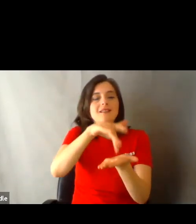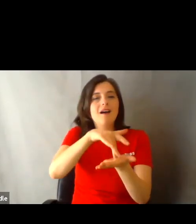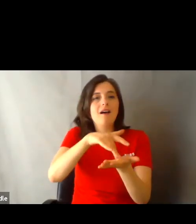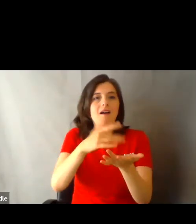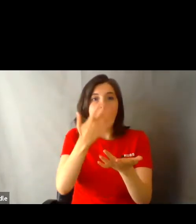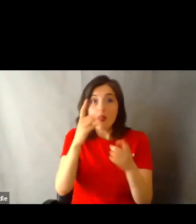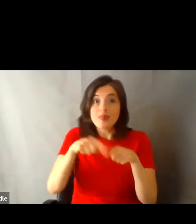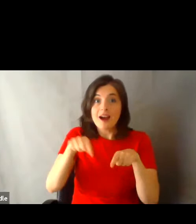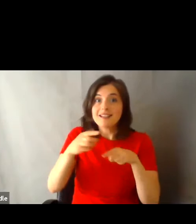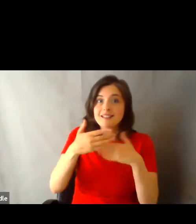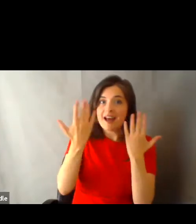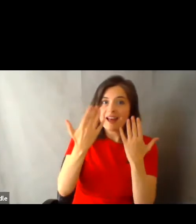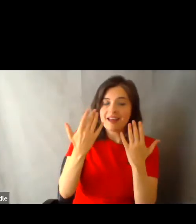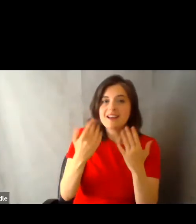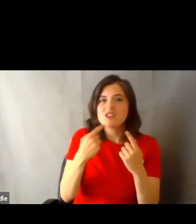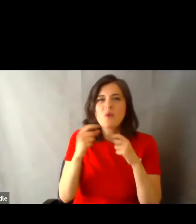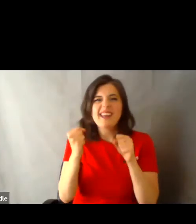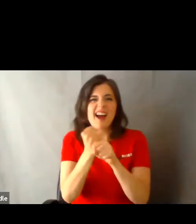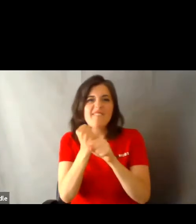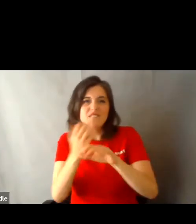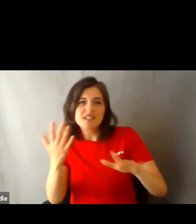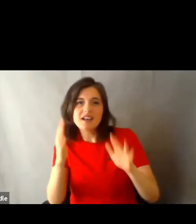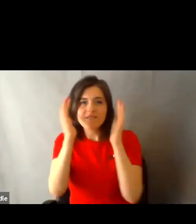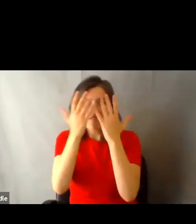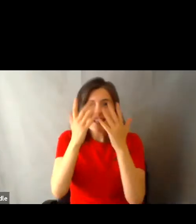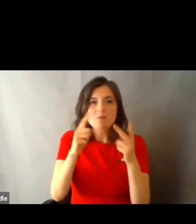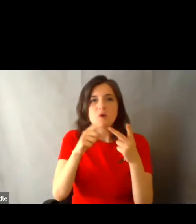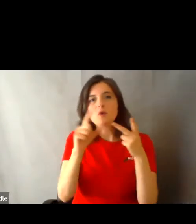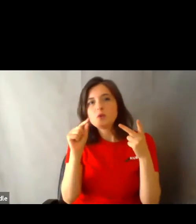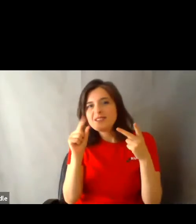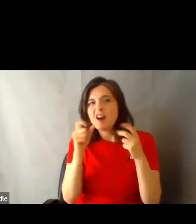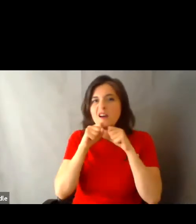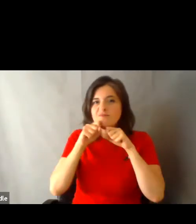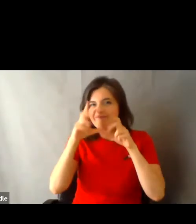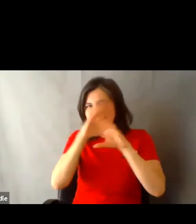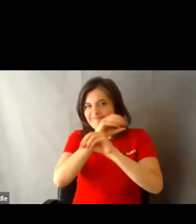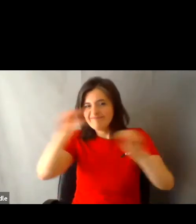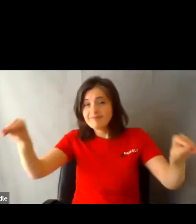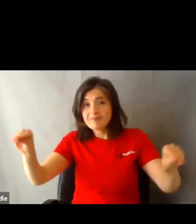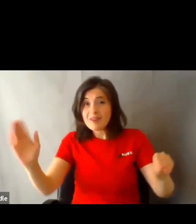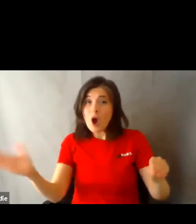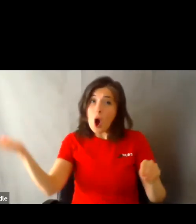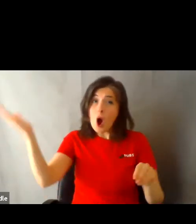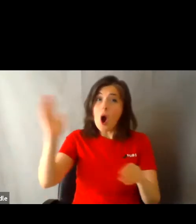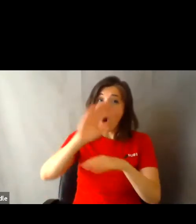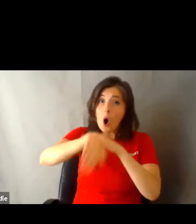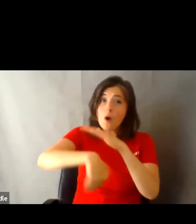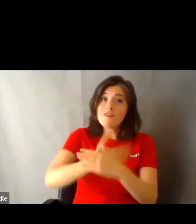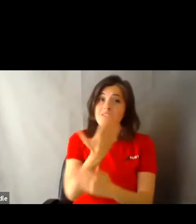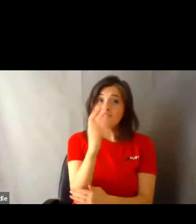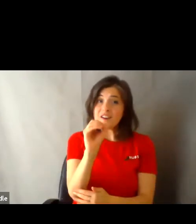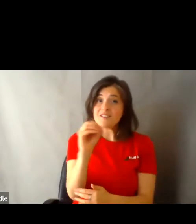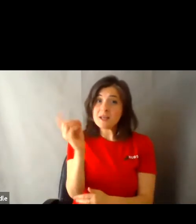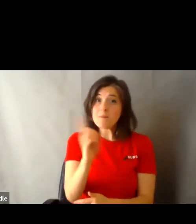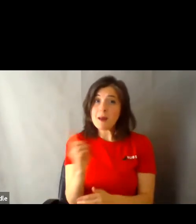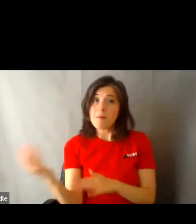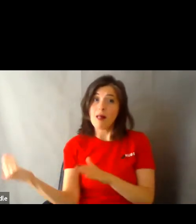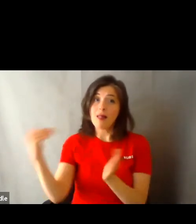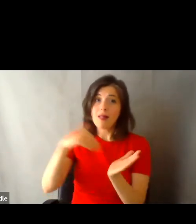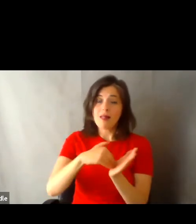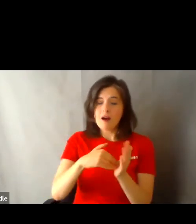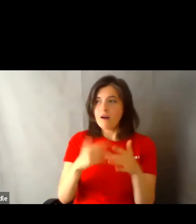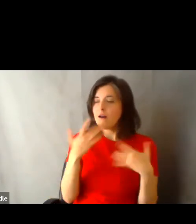advertised it on Facebook and Twitter, on social media, and over 50 people turned up. And this was